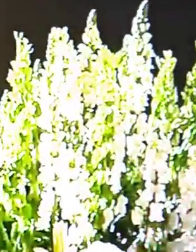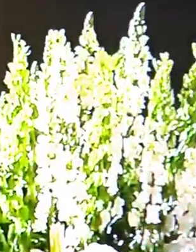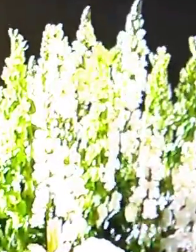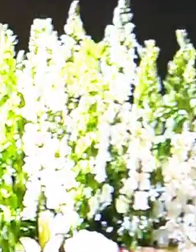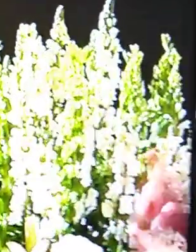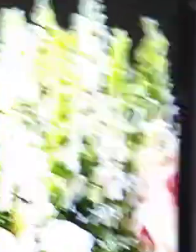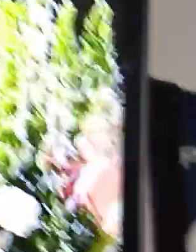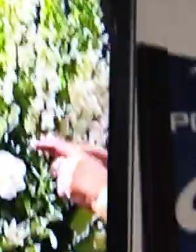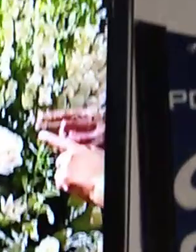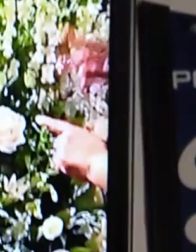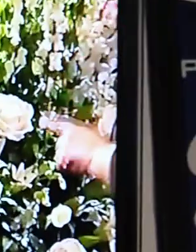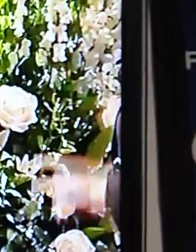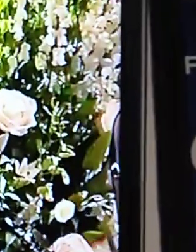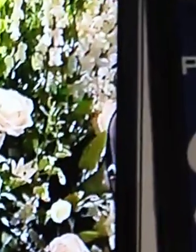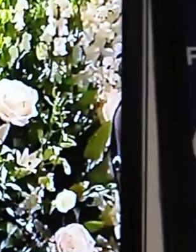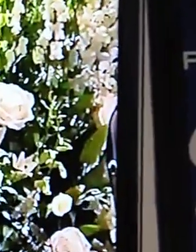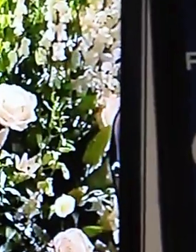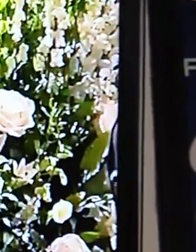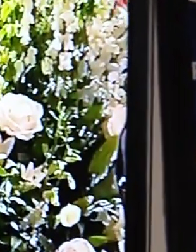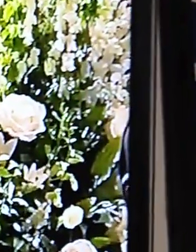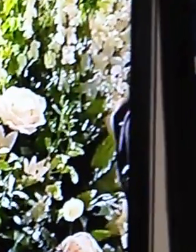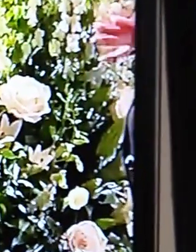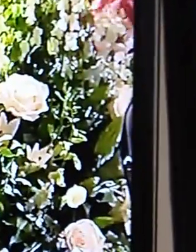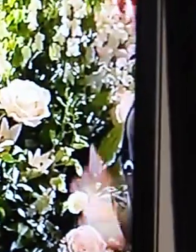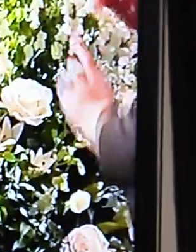When the wicked man thought they had done something.